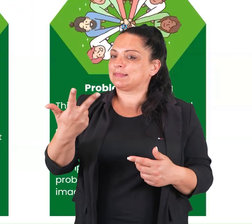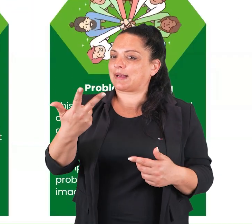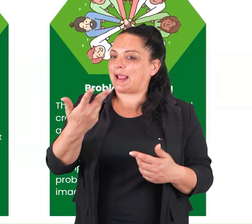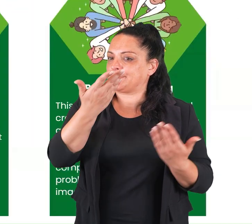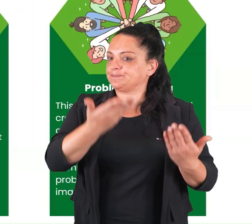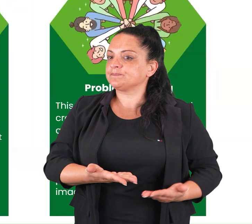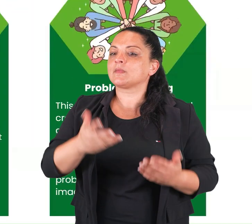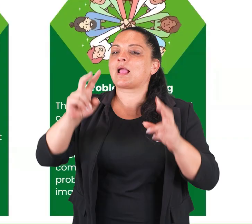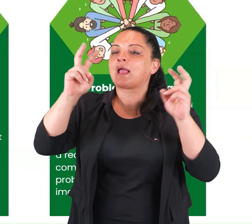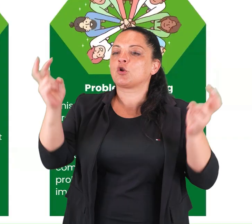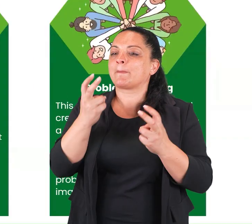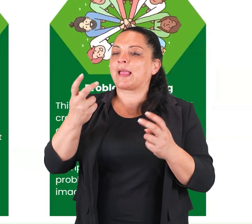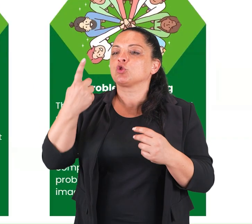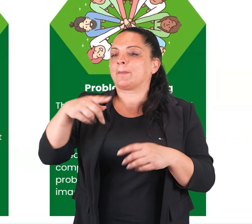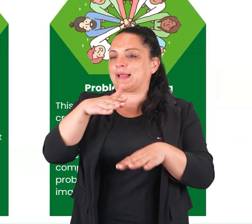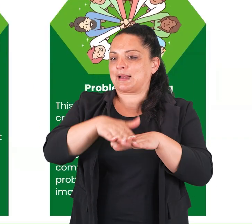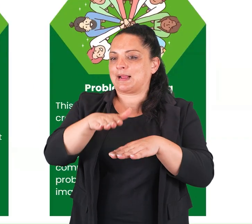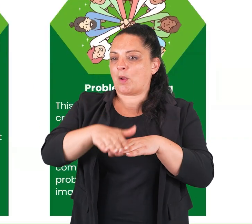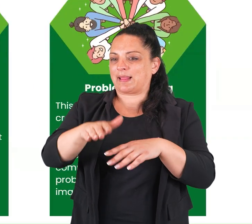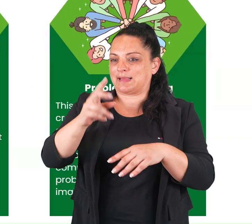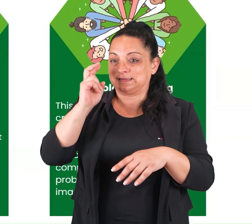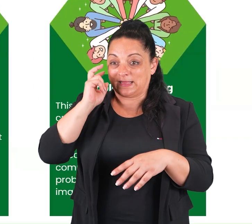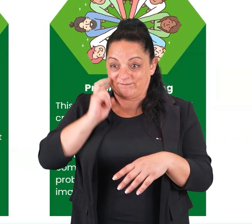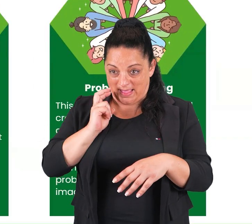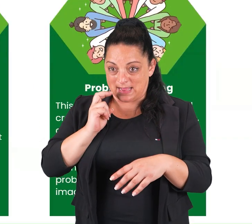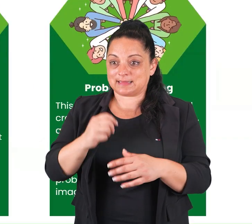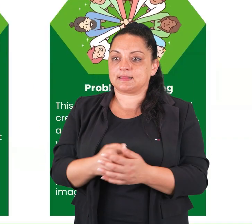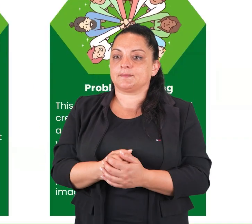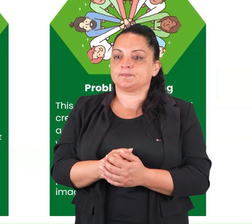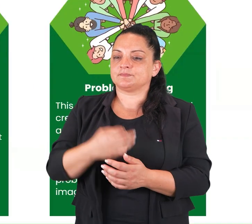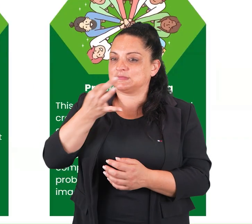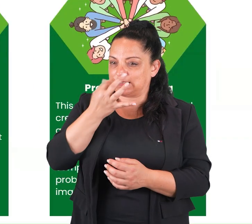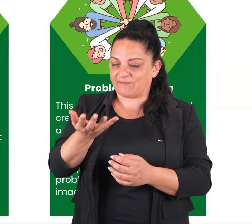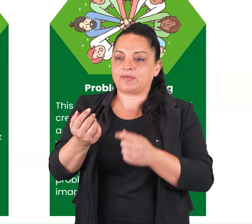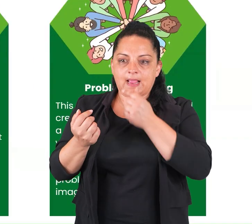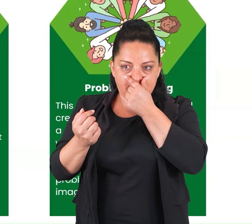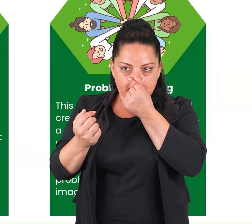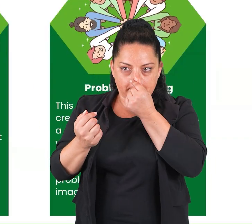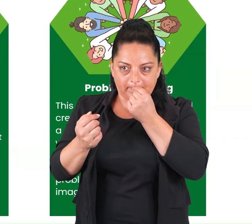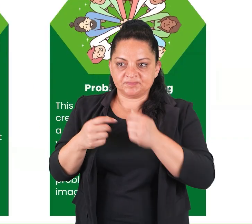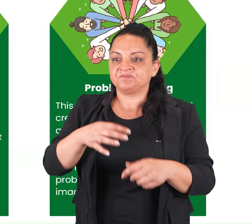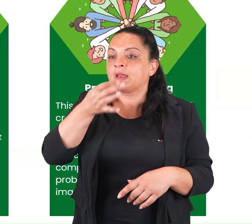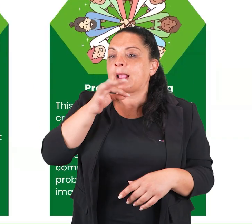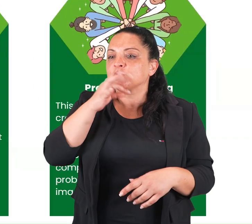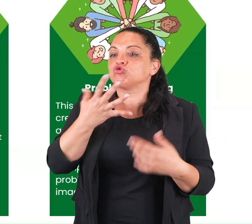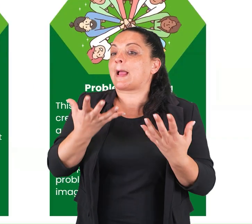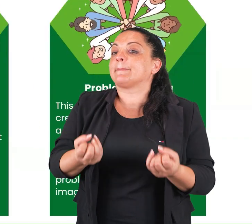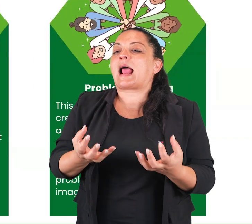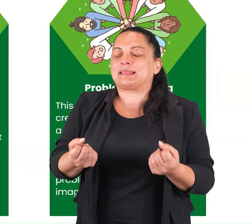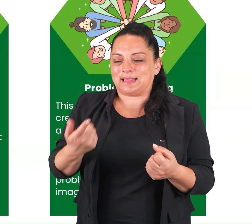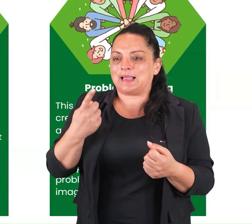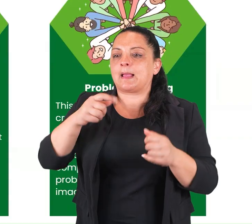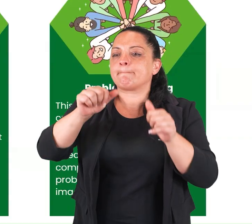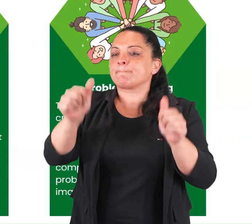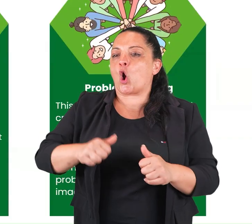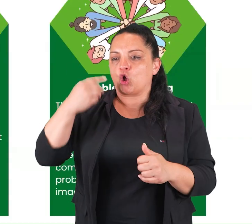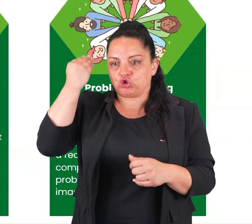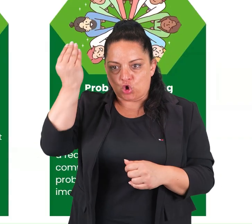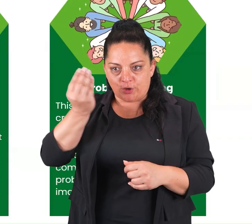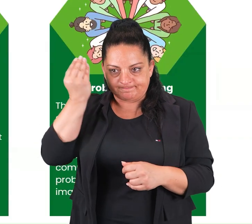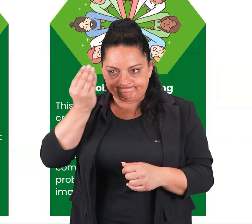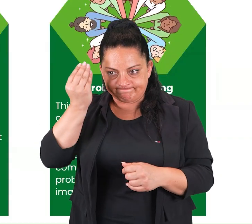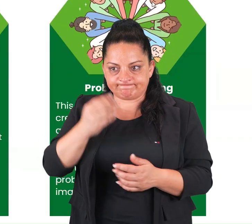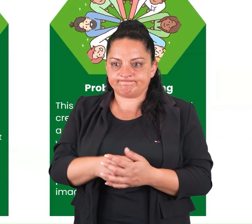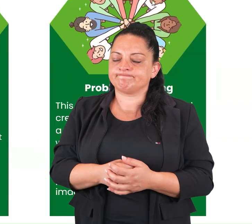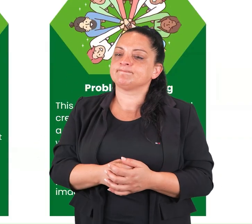are three key green skills concepts. Green skills combine practical abilities and ways